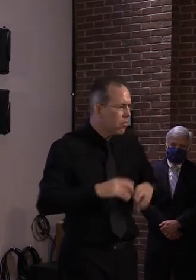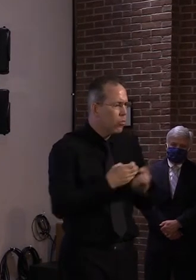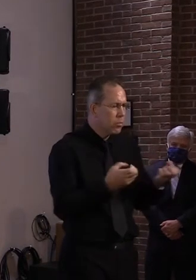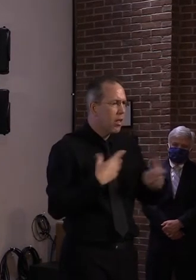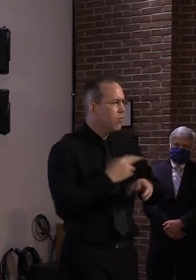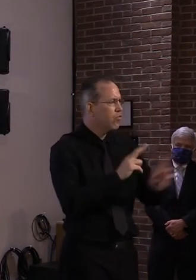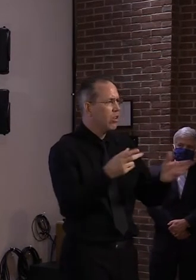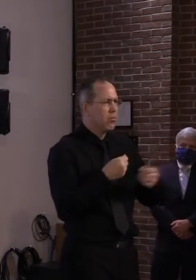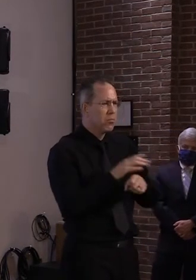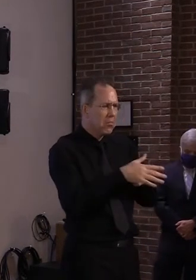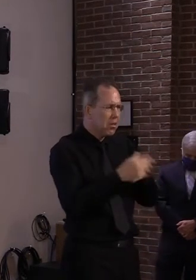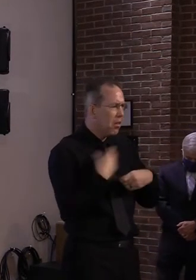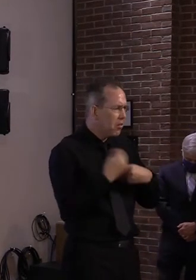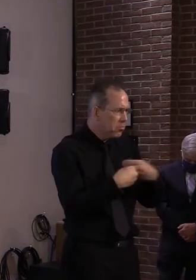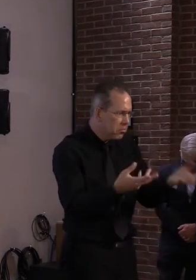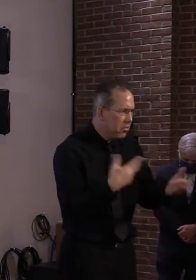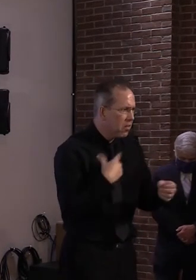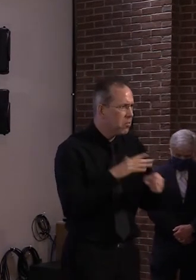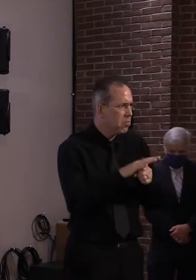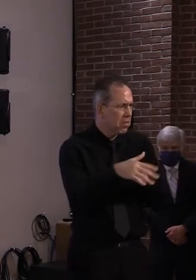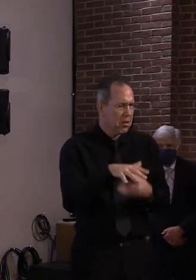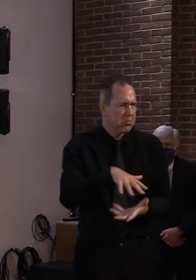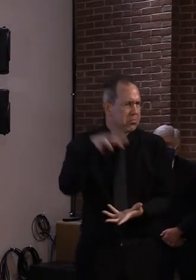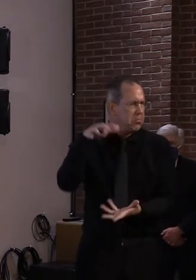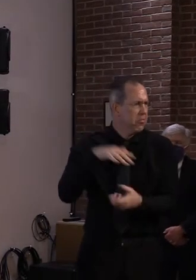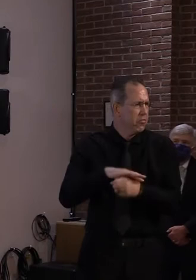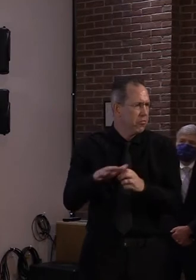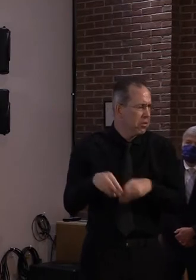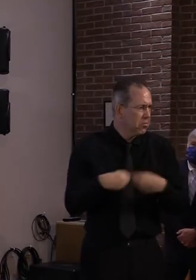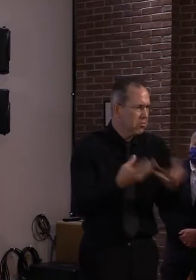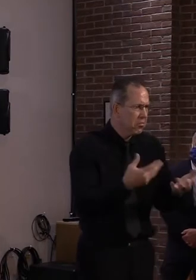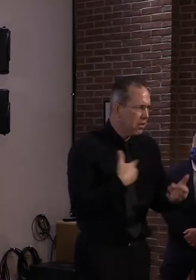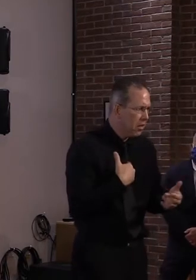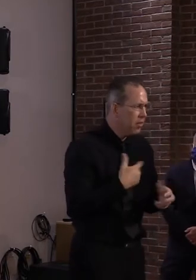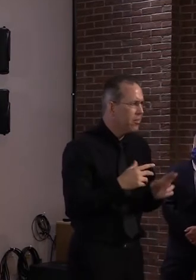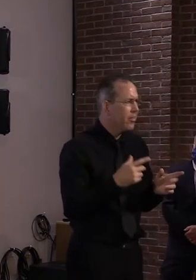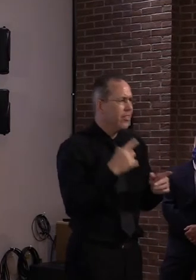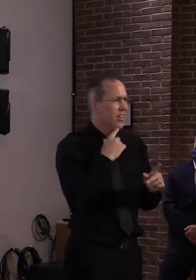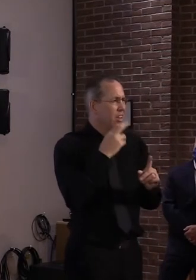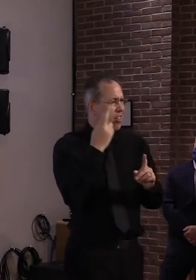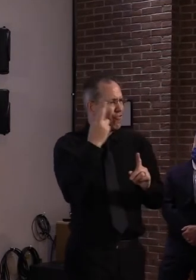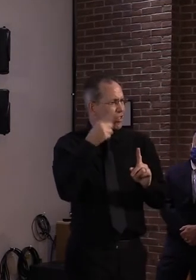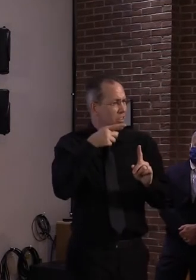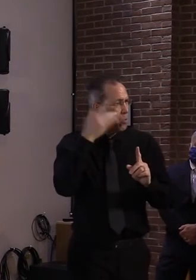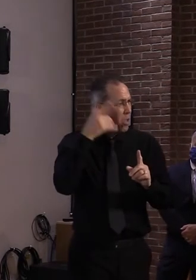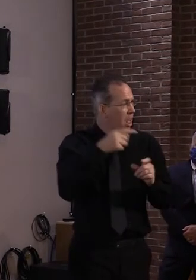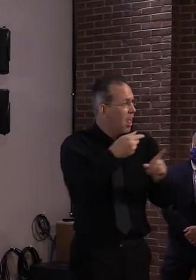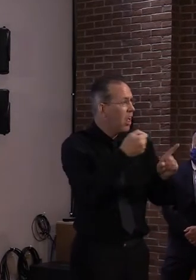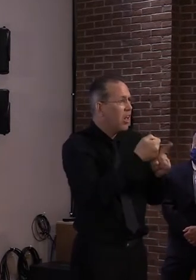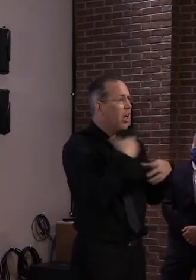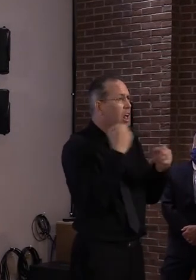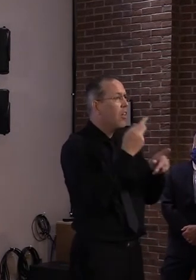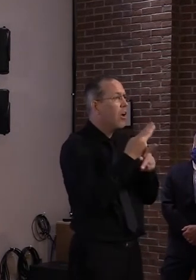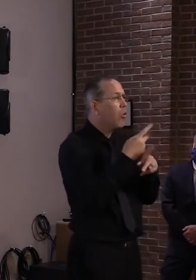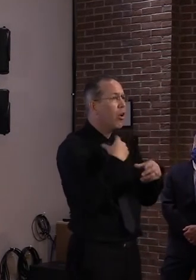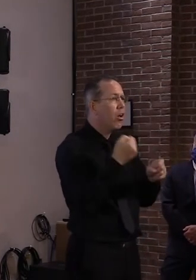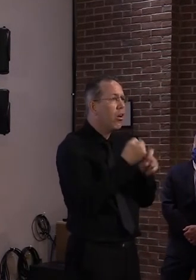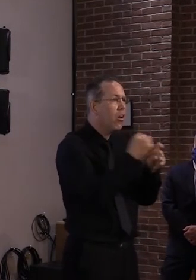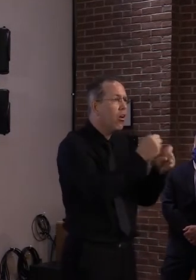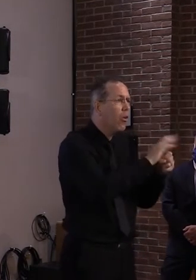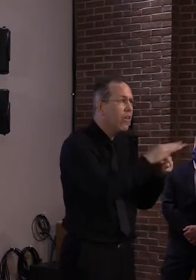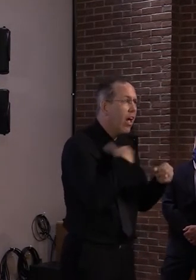PPE for the healthcare workforce, so I wouldn't expect that number to be growing or be impacted by PPE at this point in